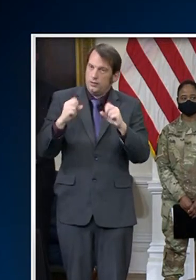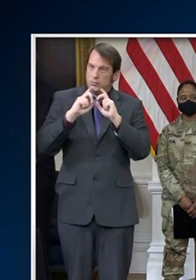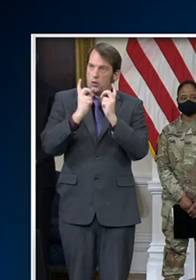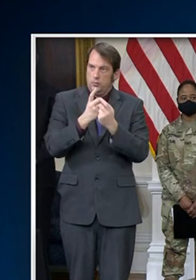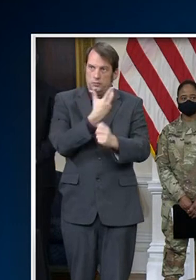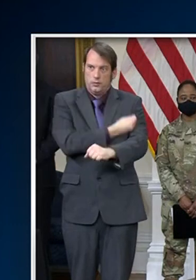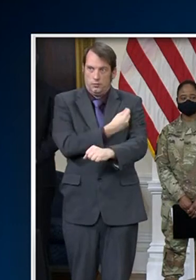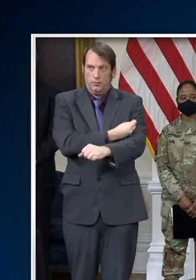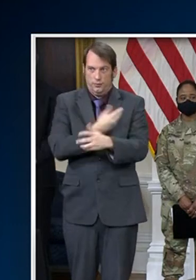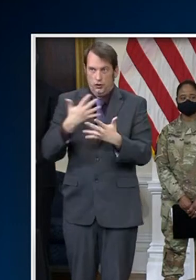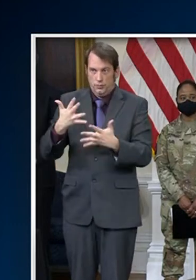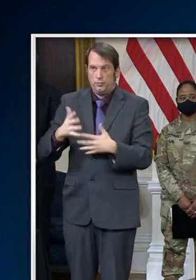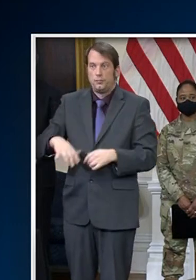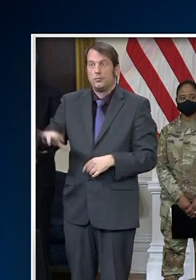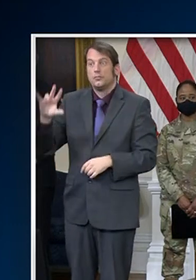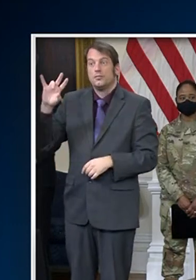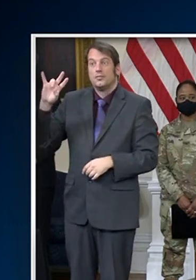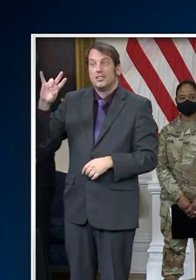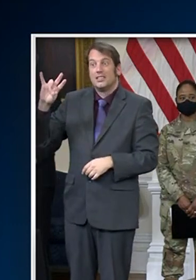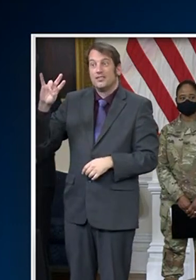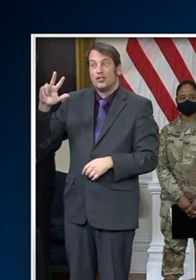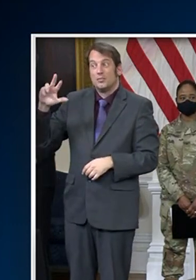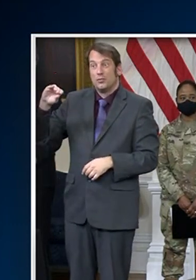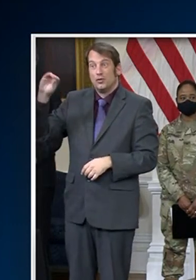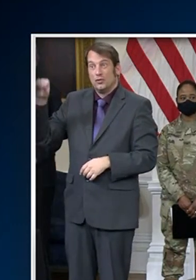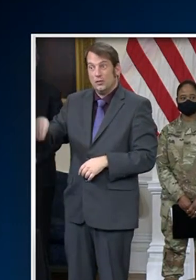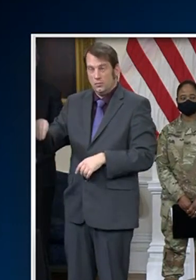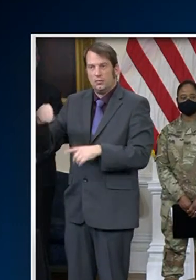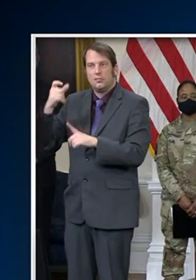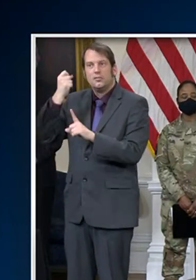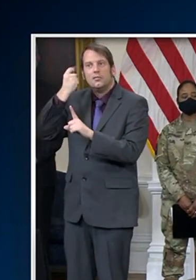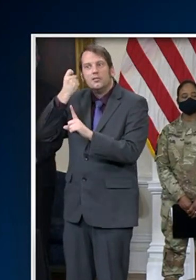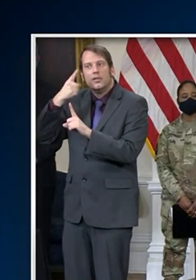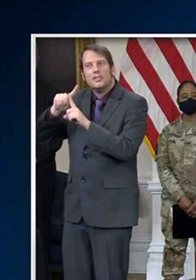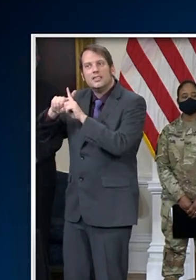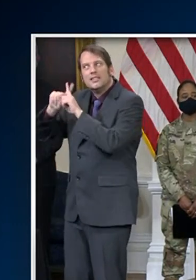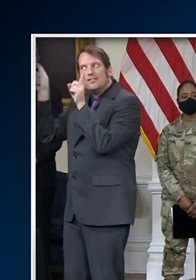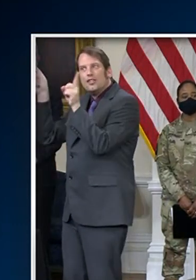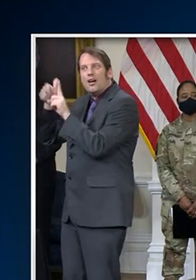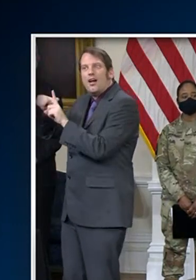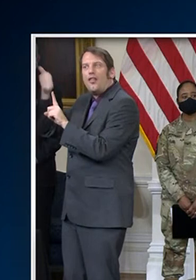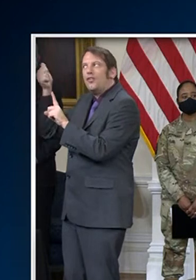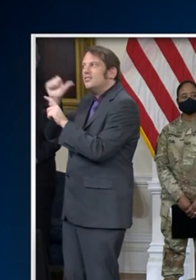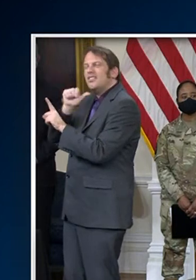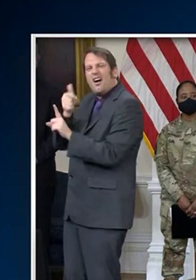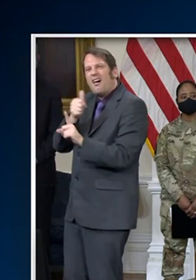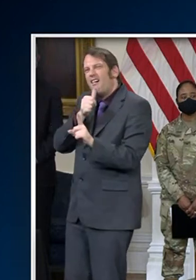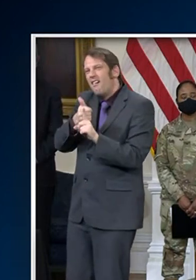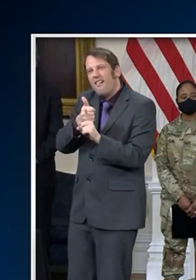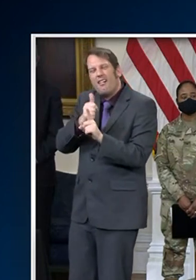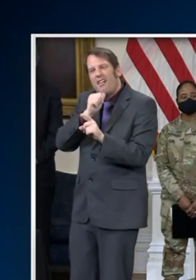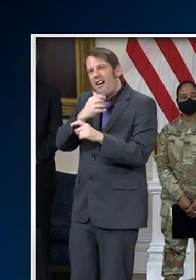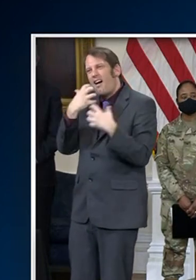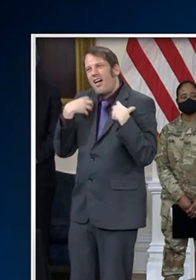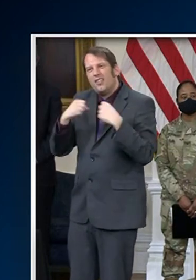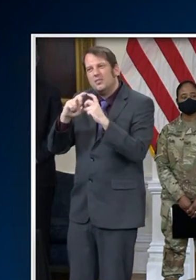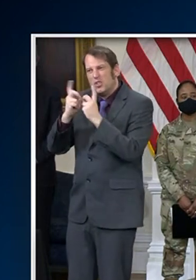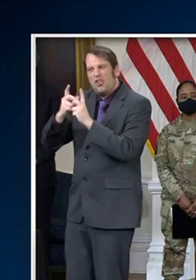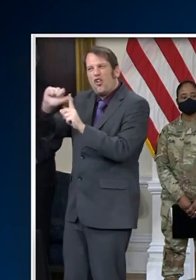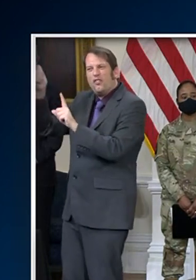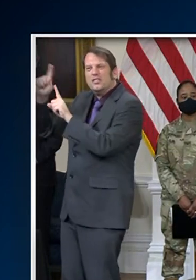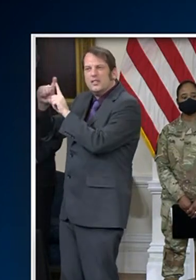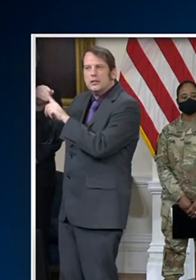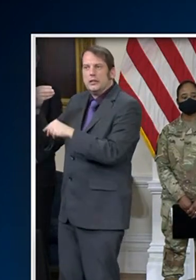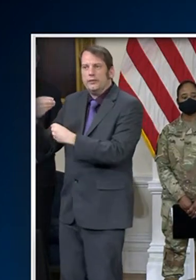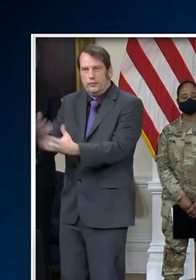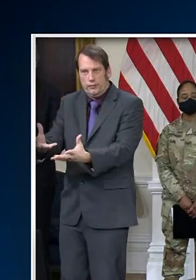others. So when you hear, which we've heard over the past week or so, county leaders say, we